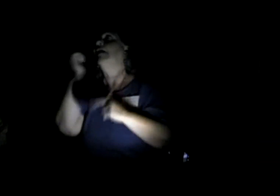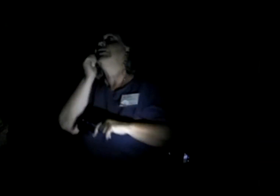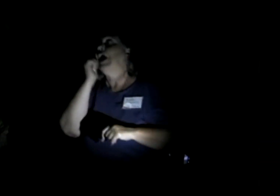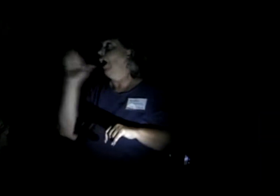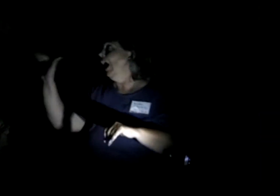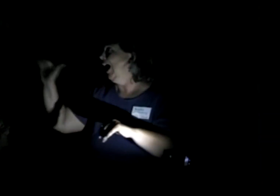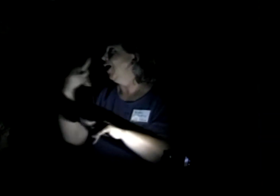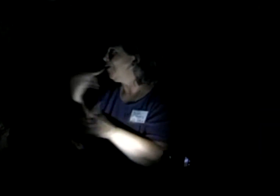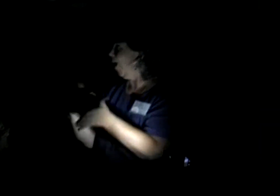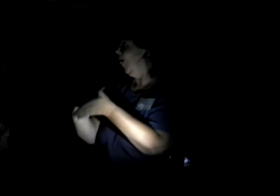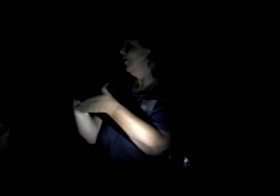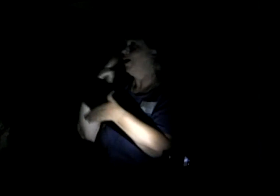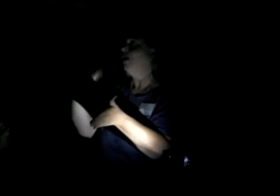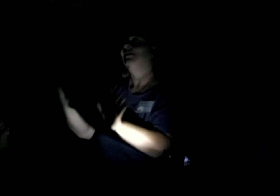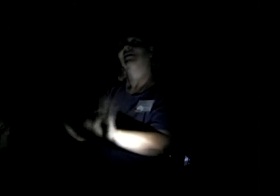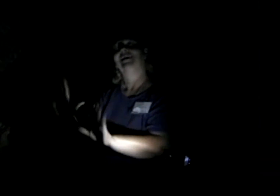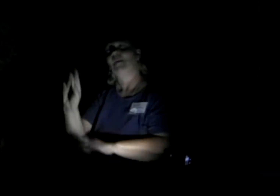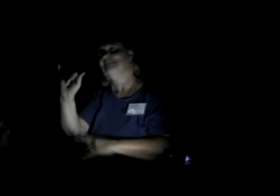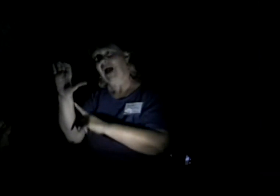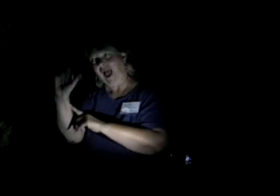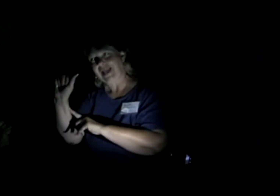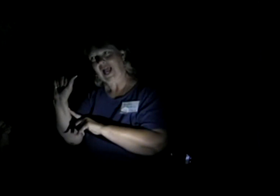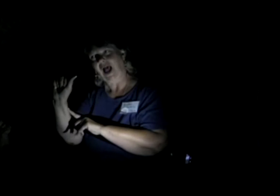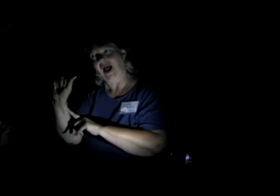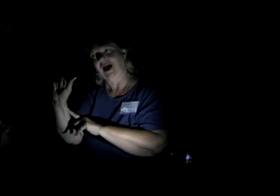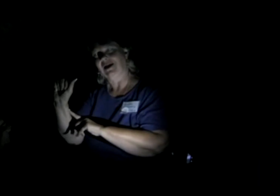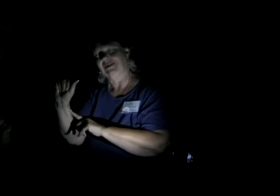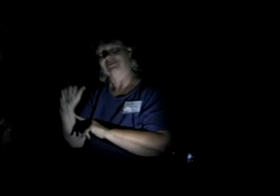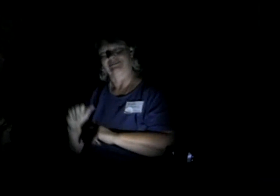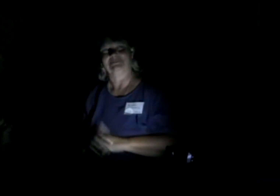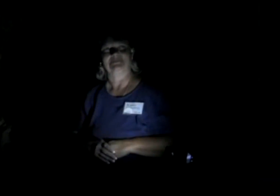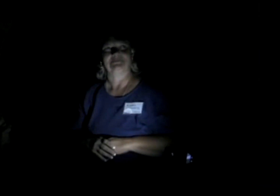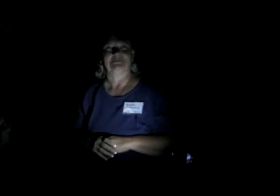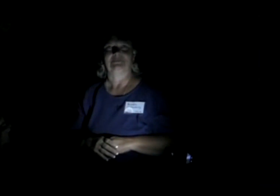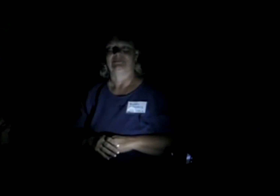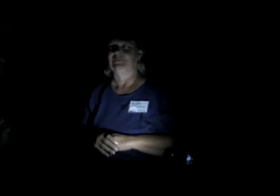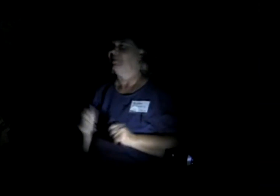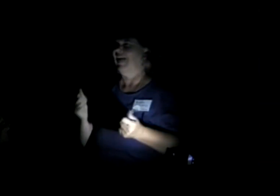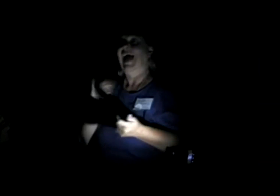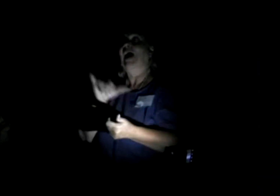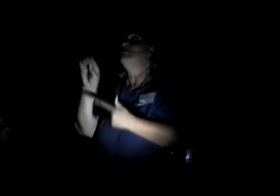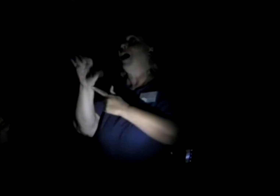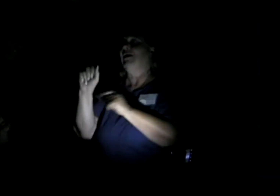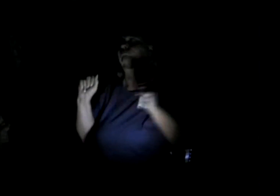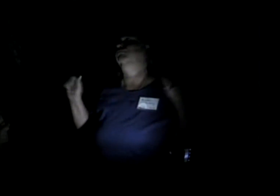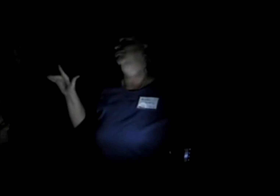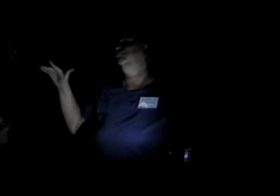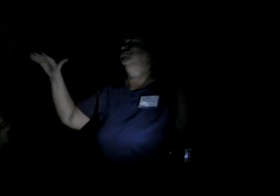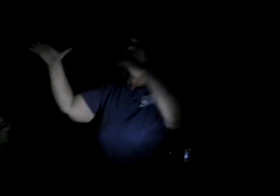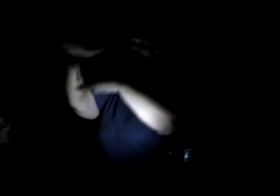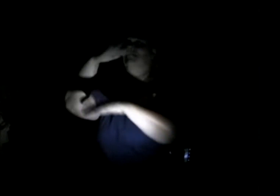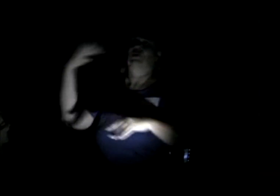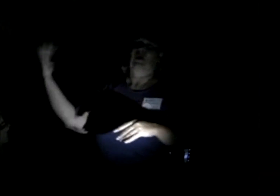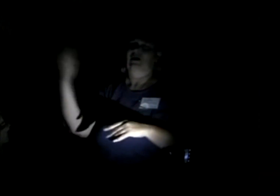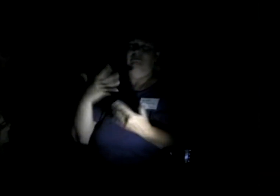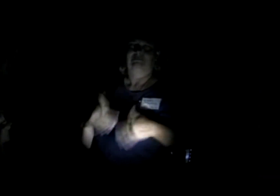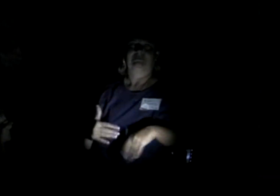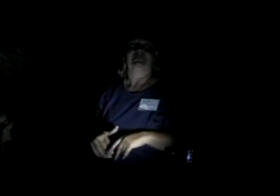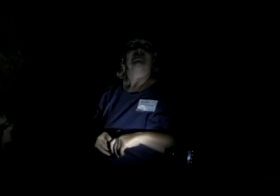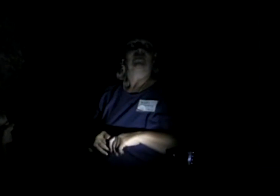mica. Keep an eye out for this silvery looking stuff here. It's everywhere. All right. Immediately behind